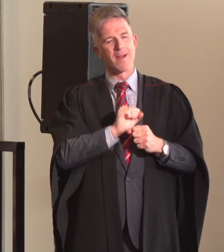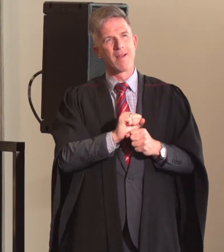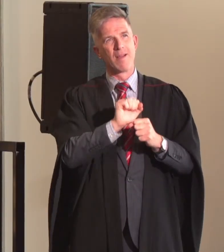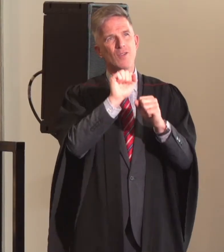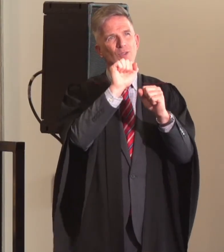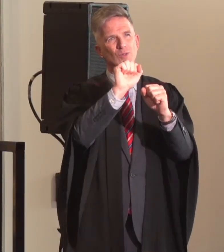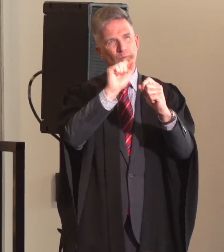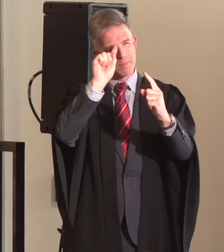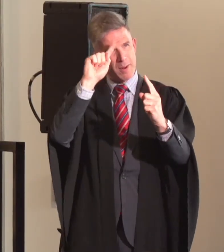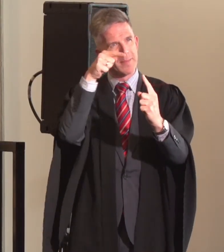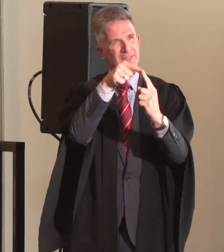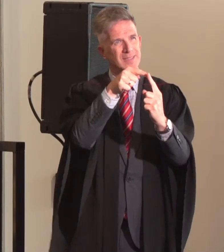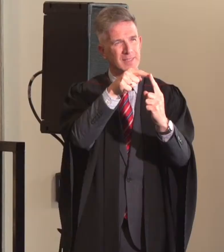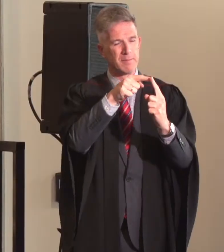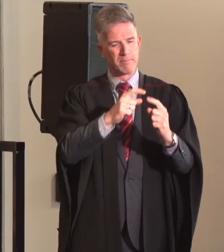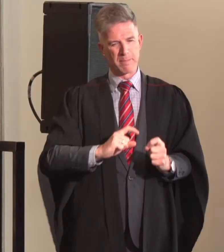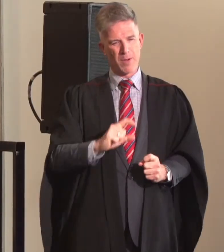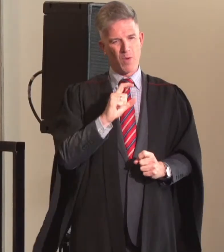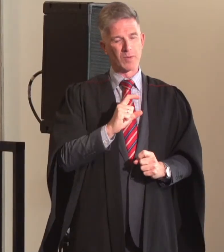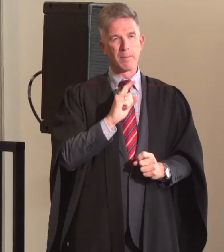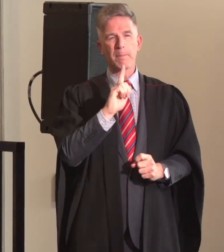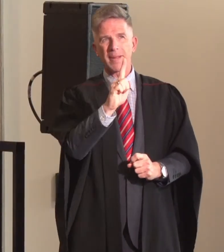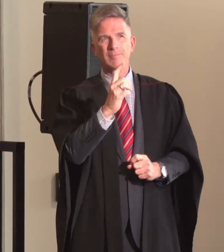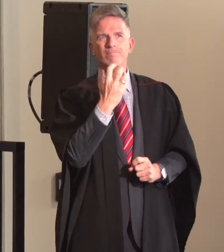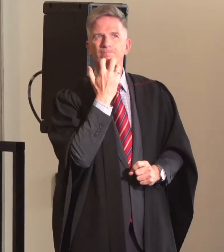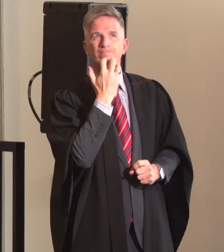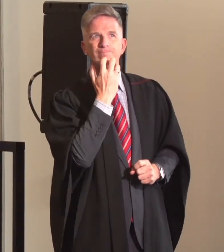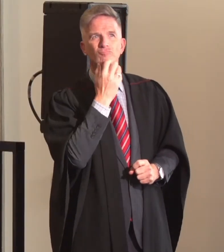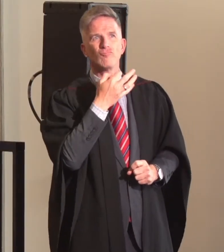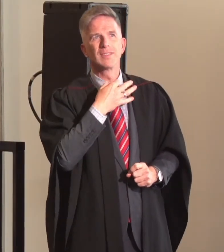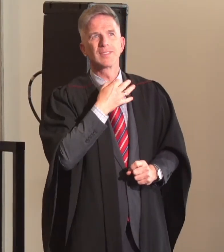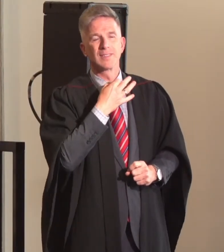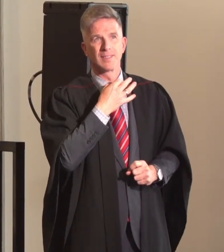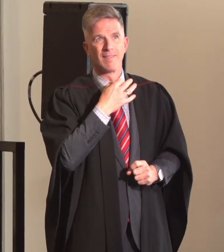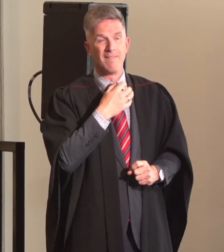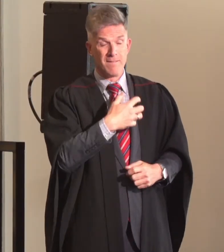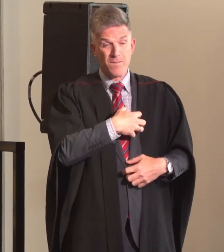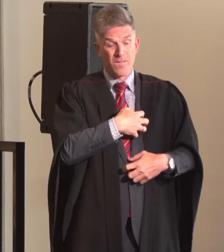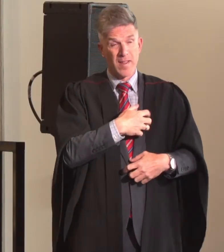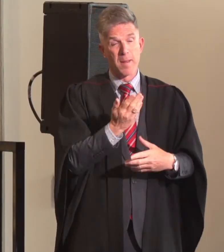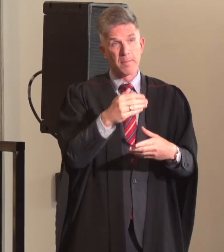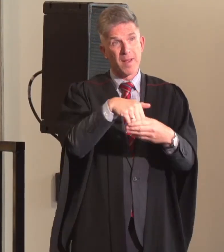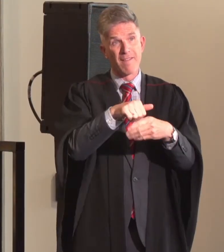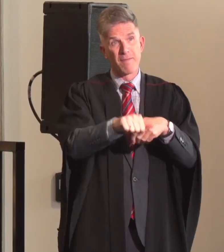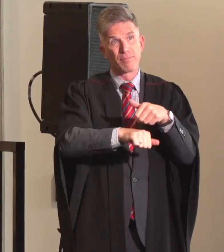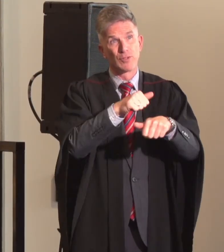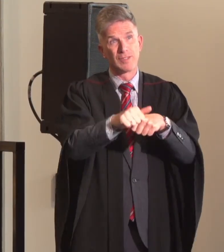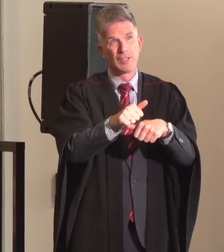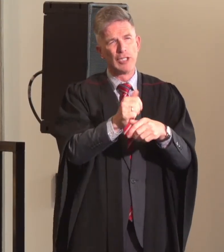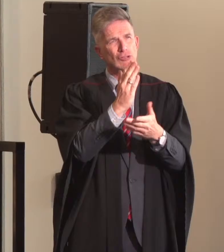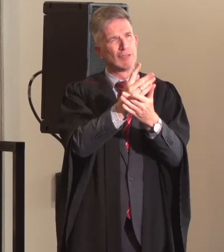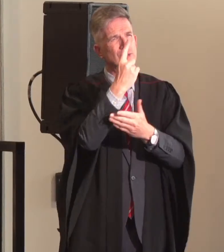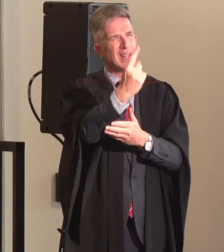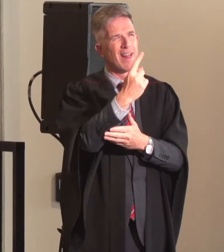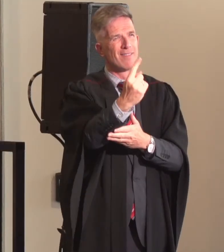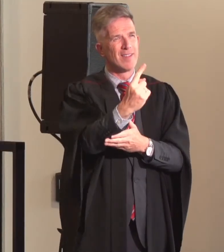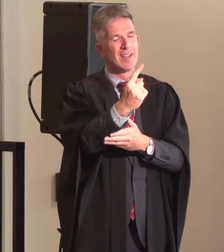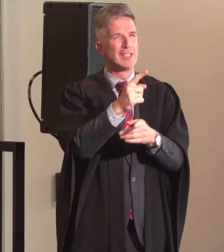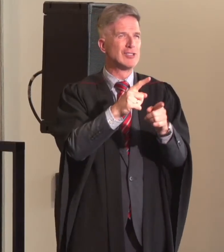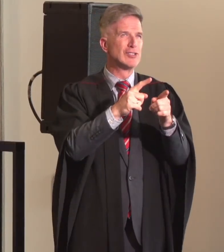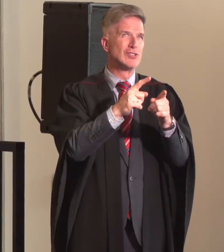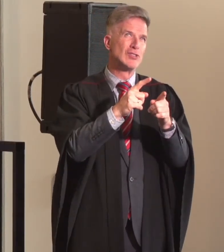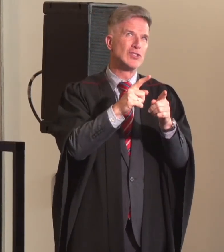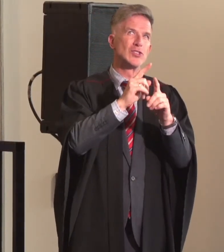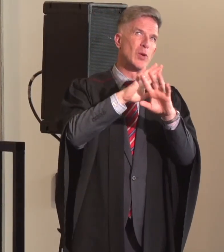yet take risks. Don't fear failure. It's part of the process. Trust your instincts and don't be afraid to carve your own